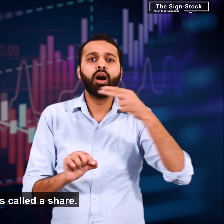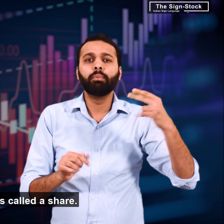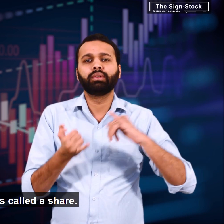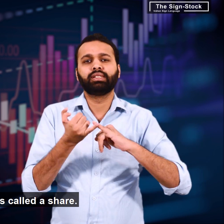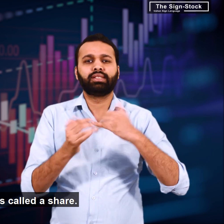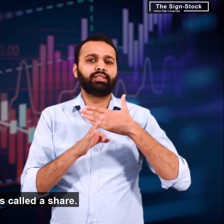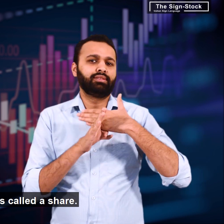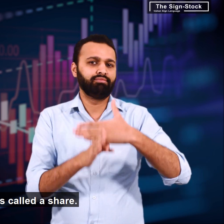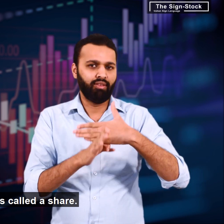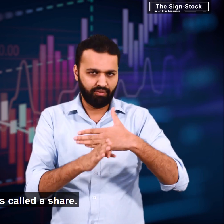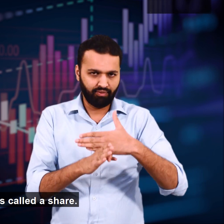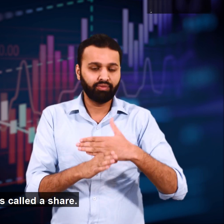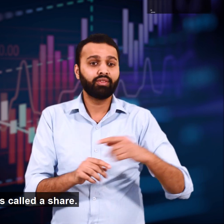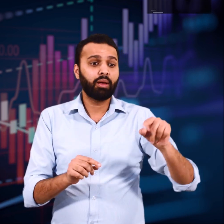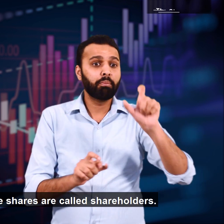each unit is called a share.